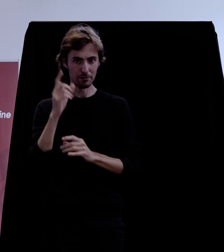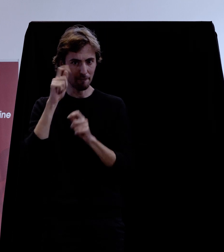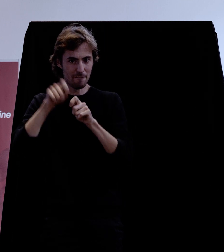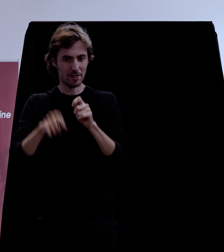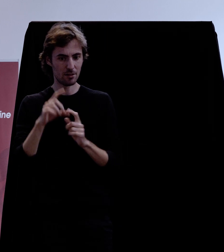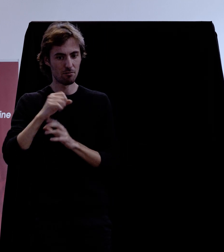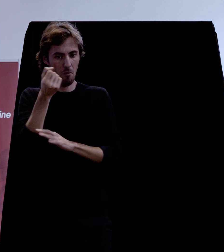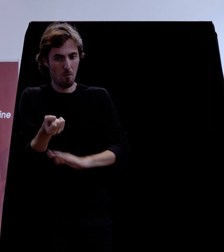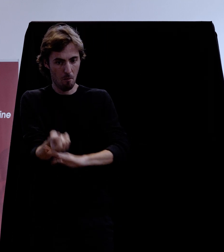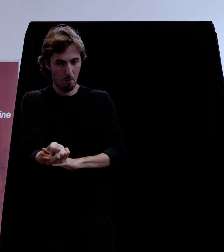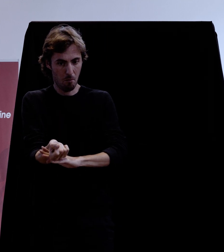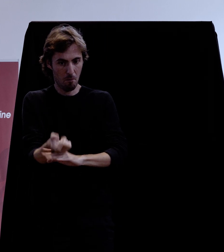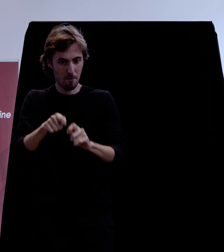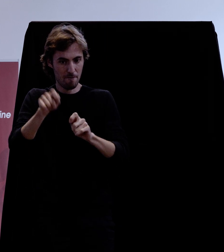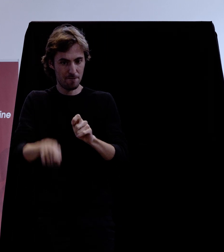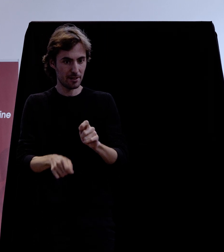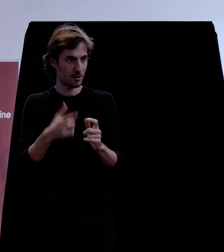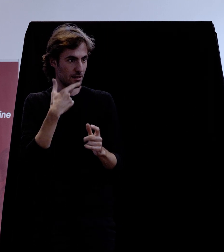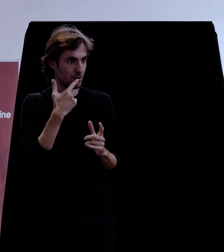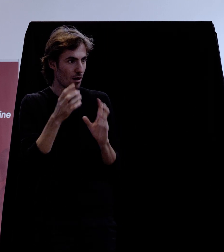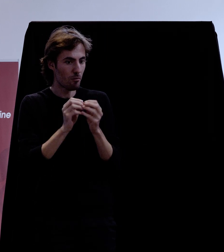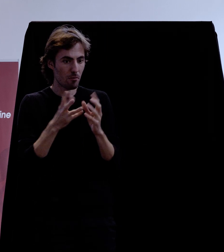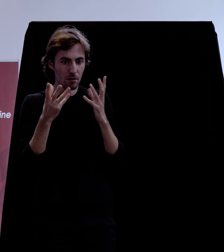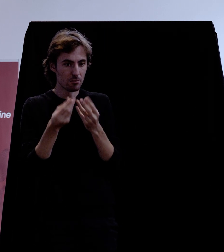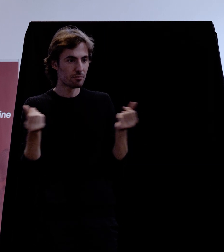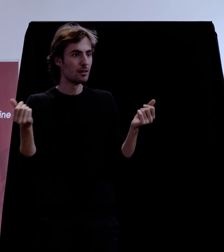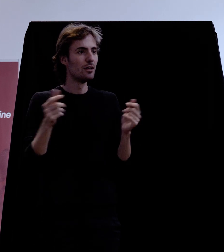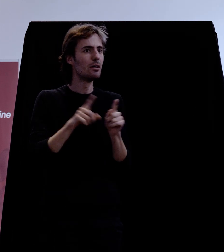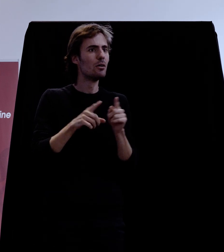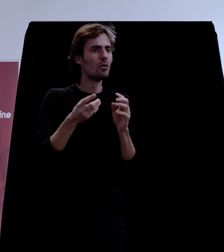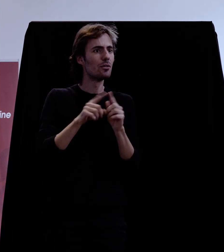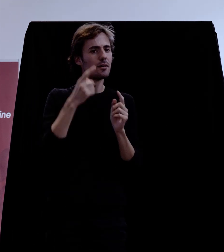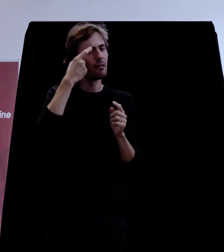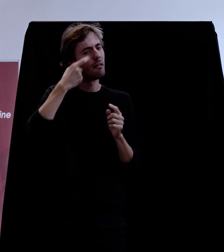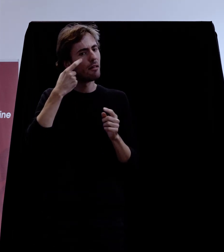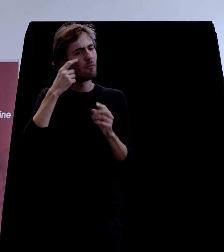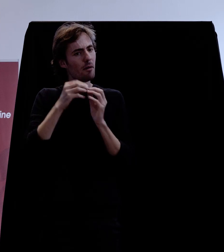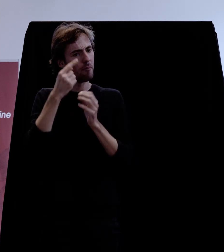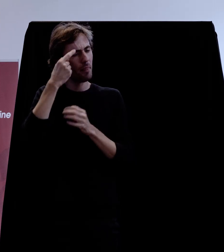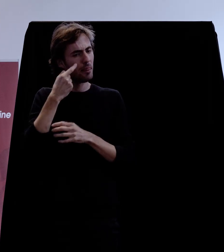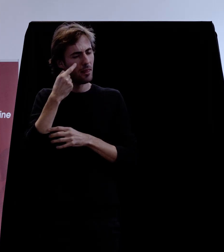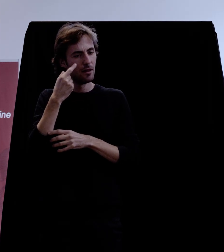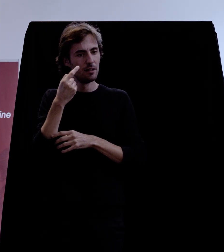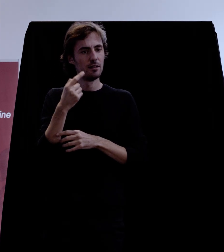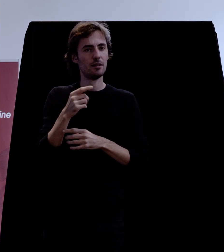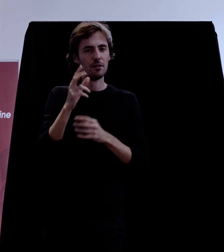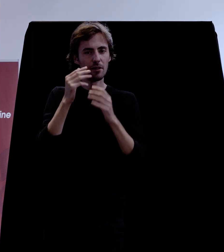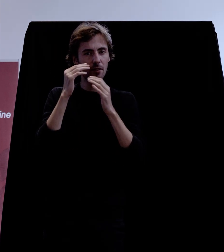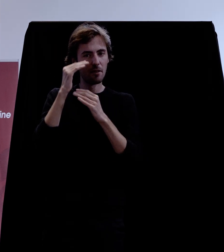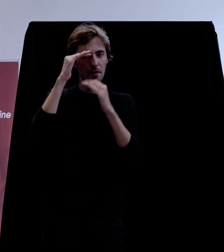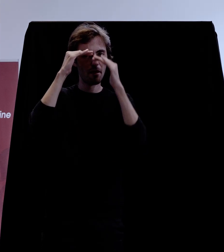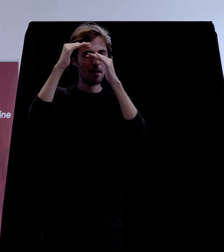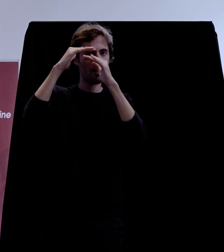colobomas, because colobomas block the upper visual field. So you see our kids often look around like this because they have to